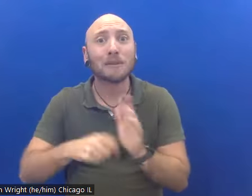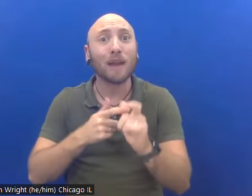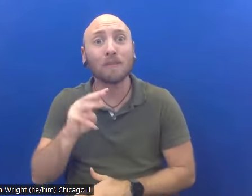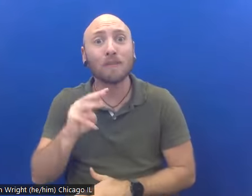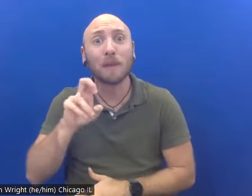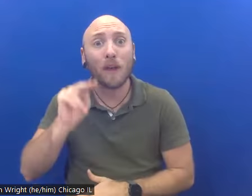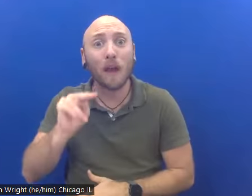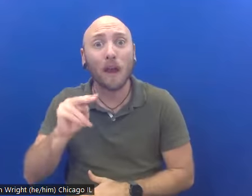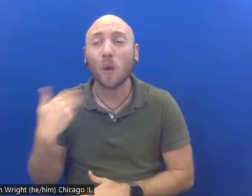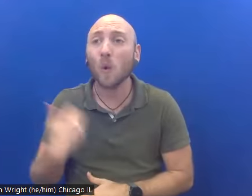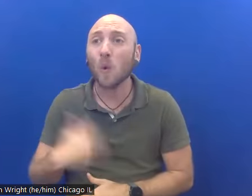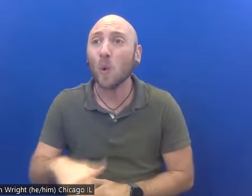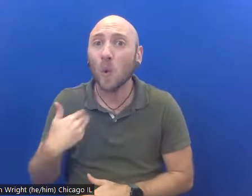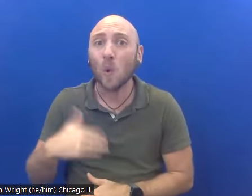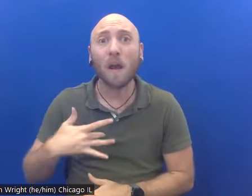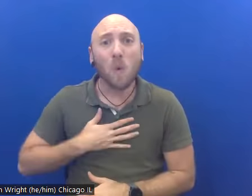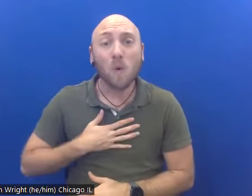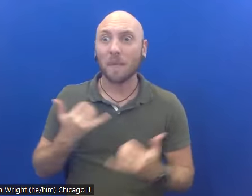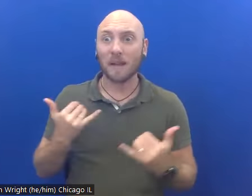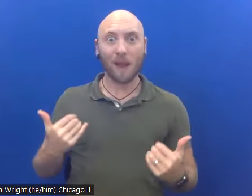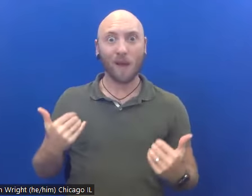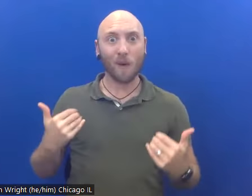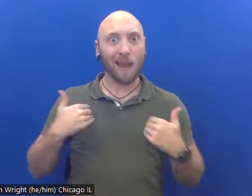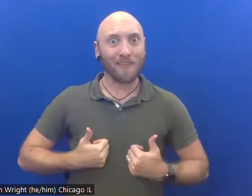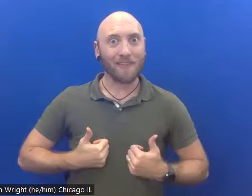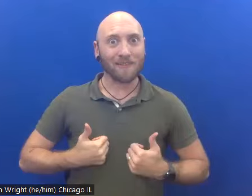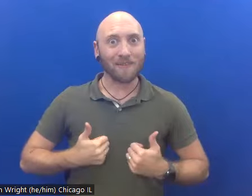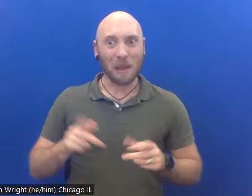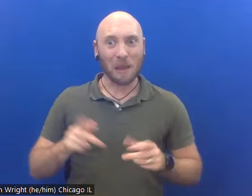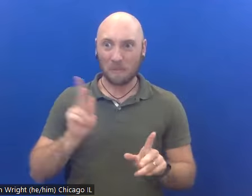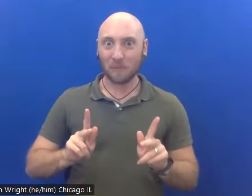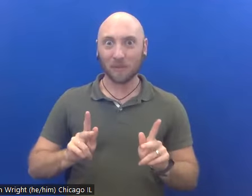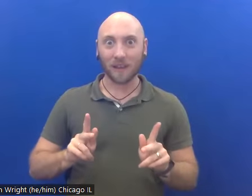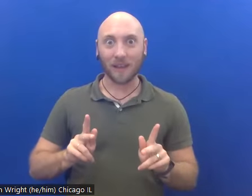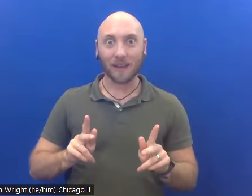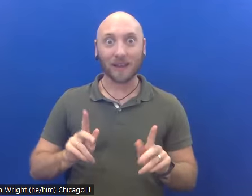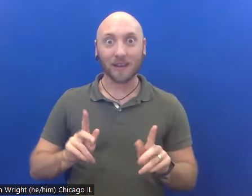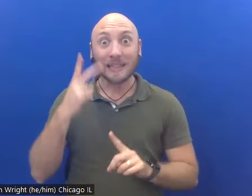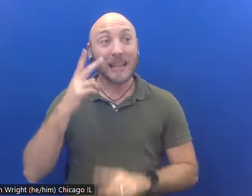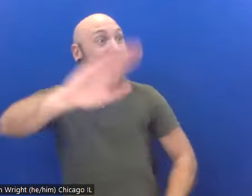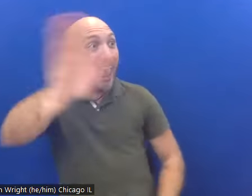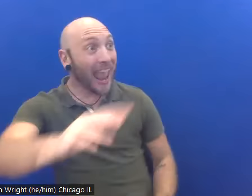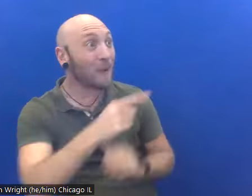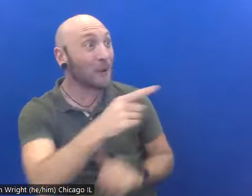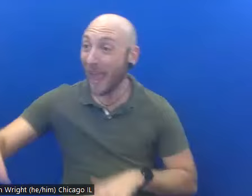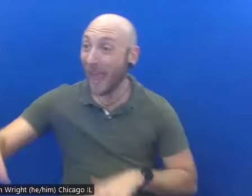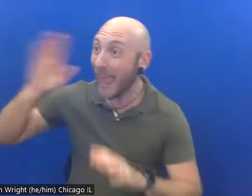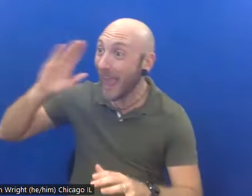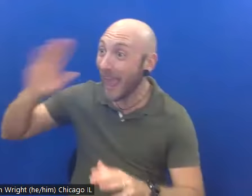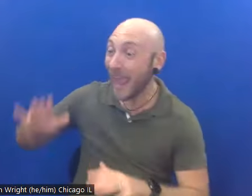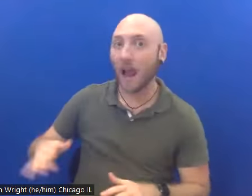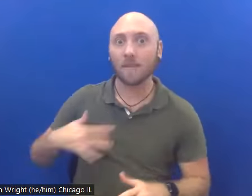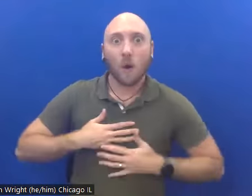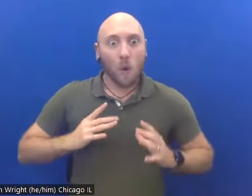knew who I was. People were excited to see me, and I love that. And so in my mind, all of a sudden, I have an answer. I have a solution because everything else was figured out. It